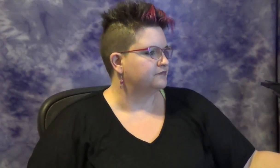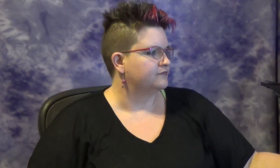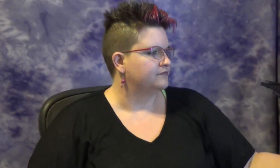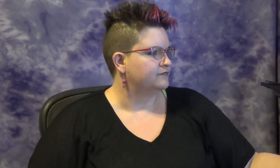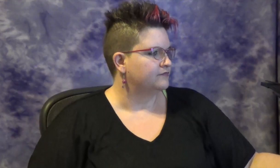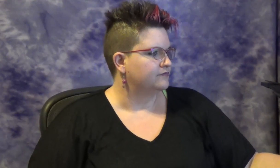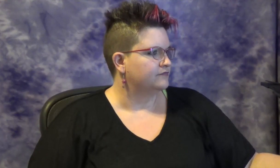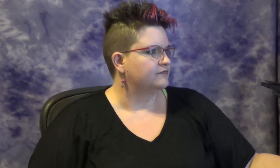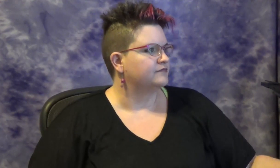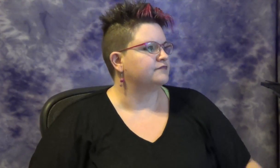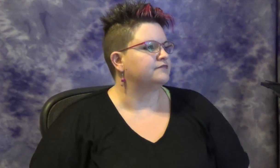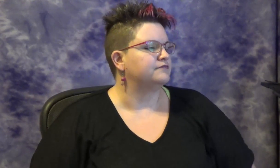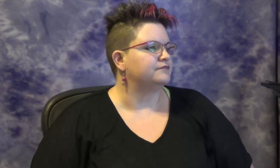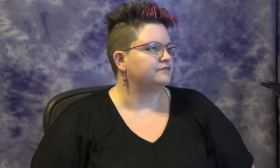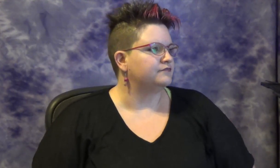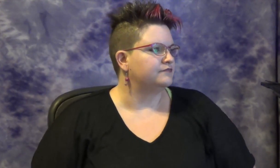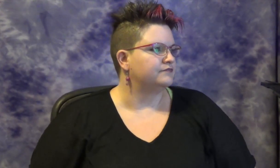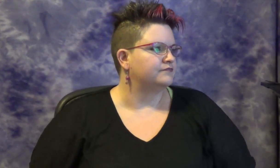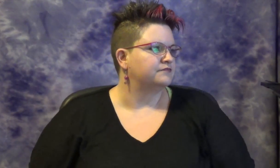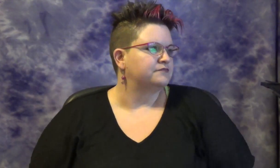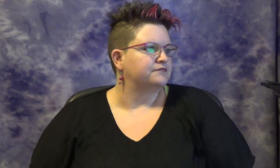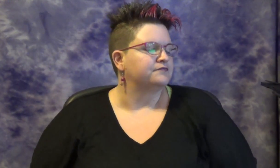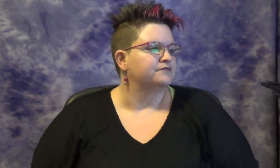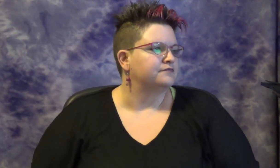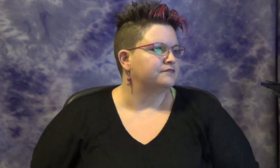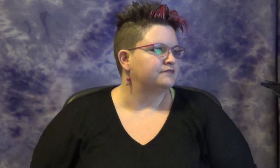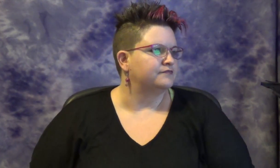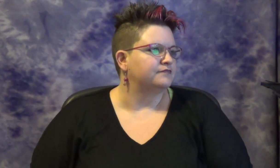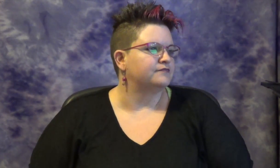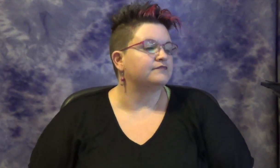society. And it's not for us to judge.